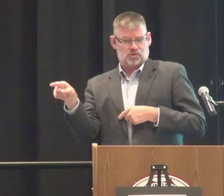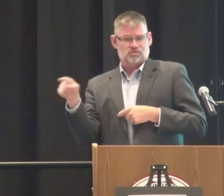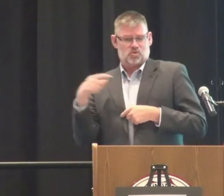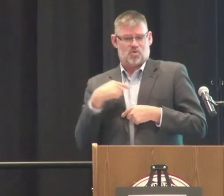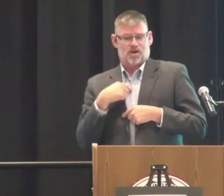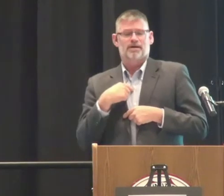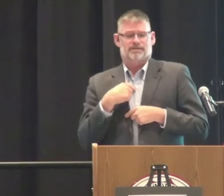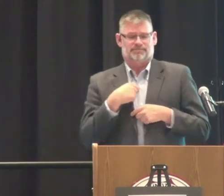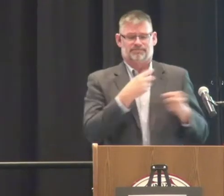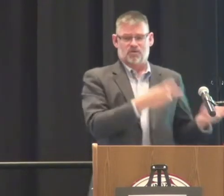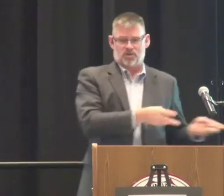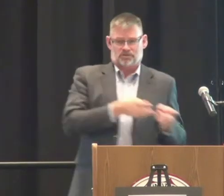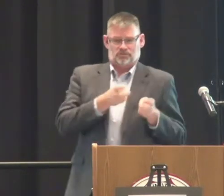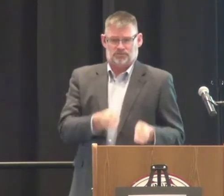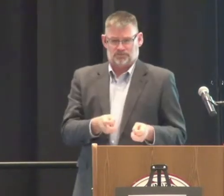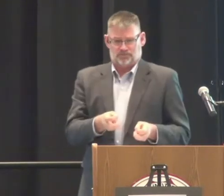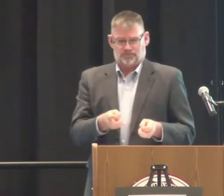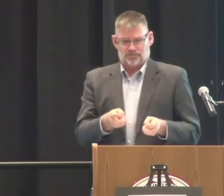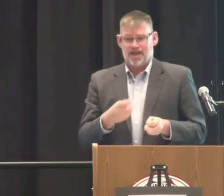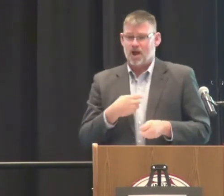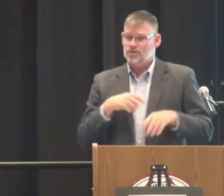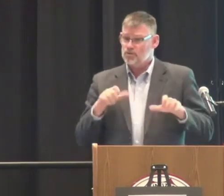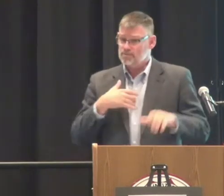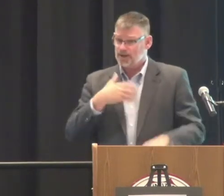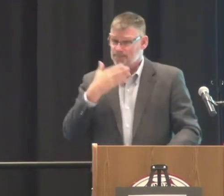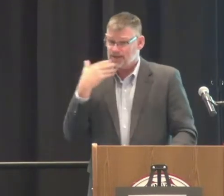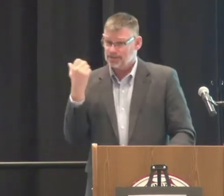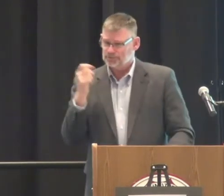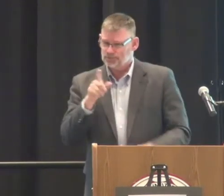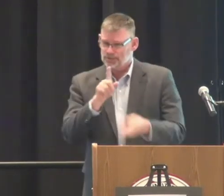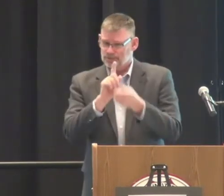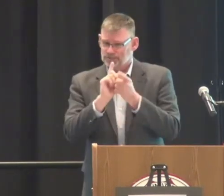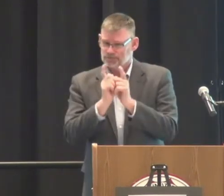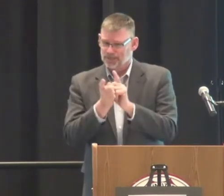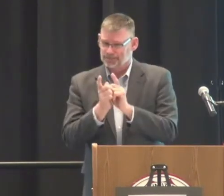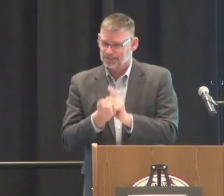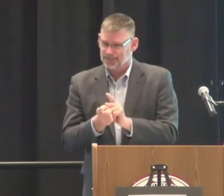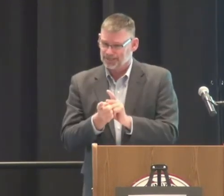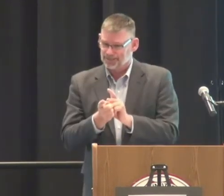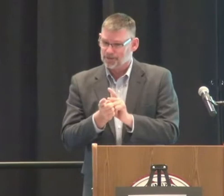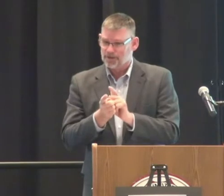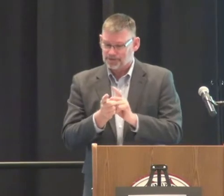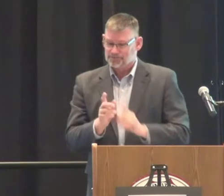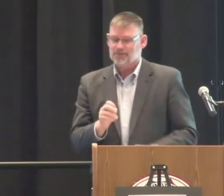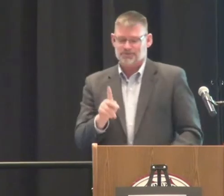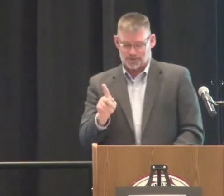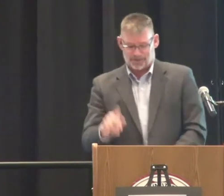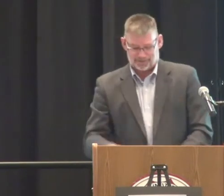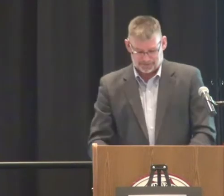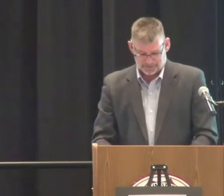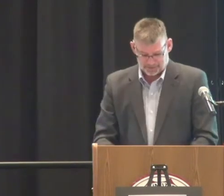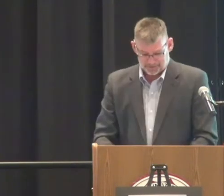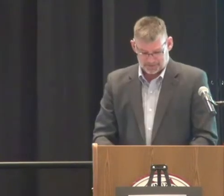lot to them. So I have taken this in part, and I'll do my best to honor the